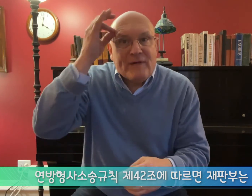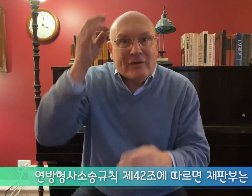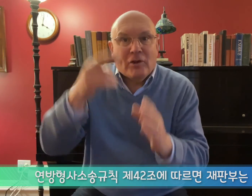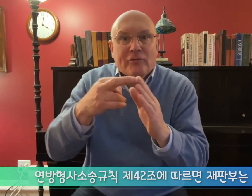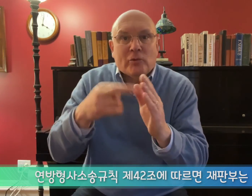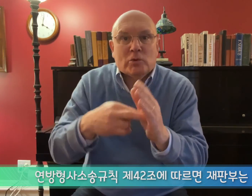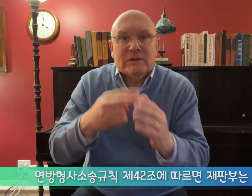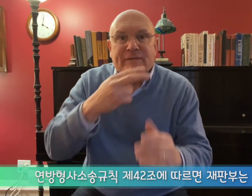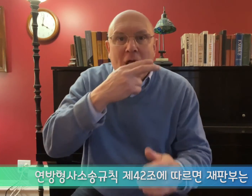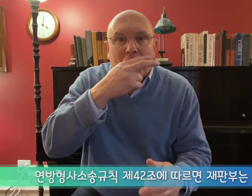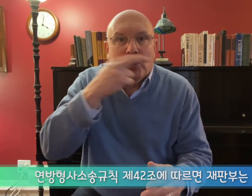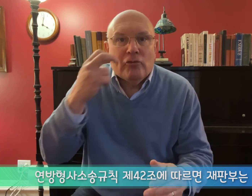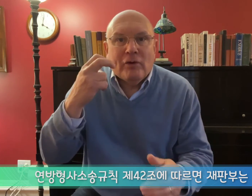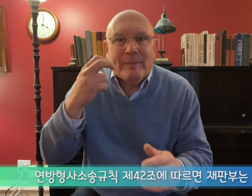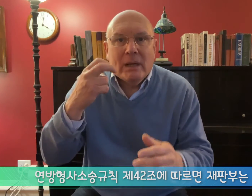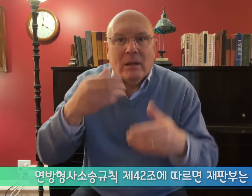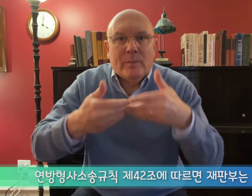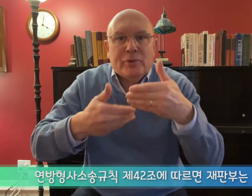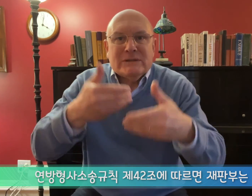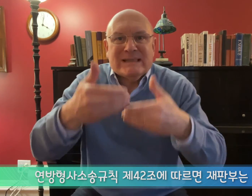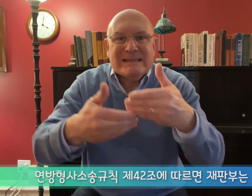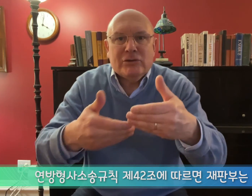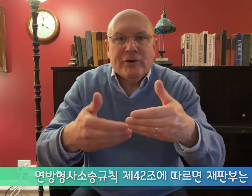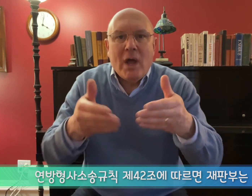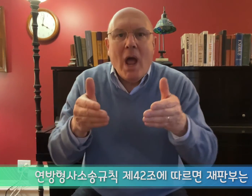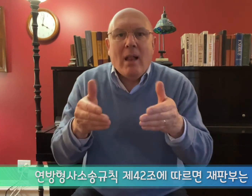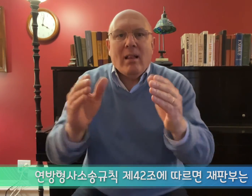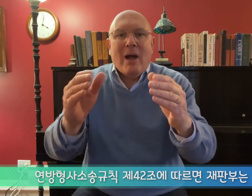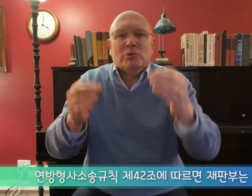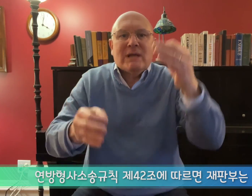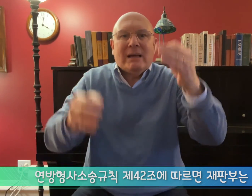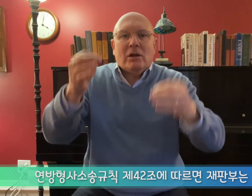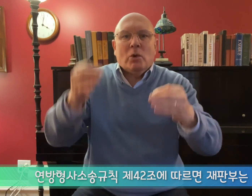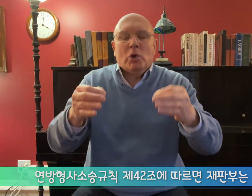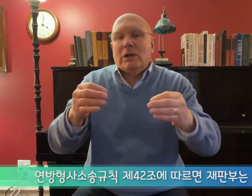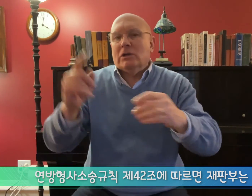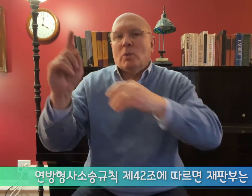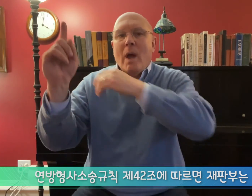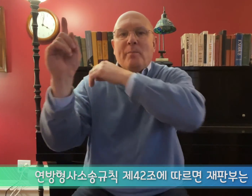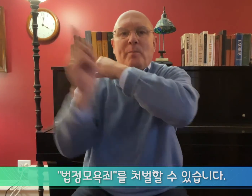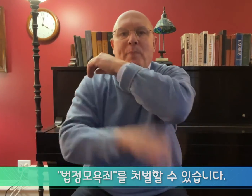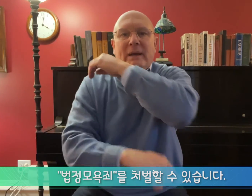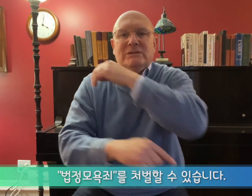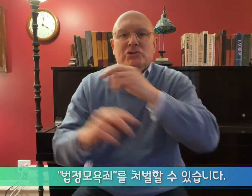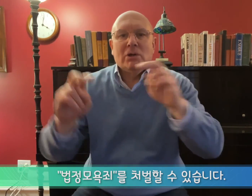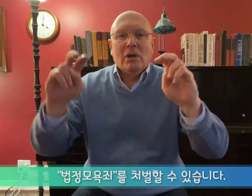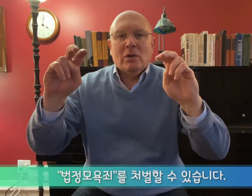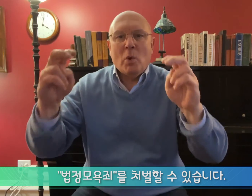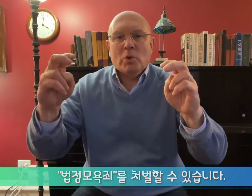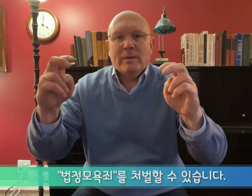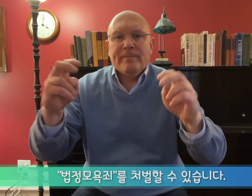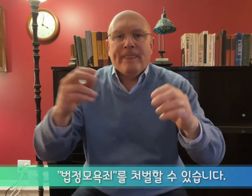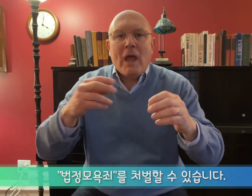Rule 42 of the Federal Rules of Criminal Procedure allows a court to